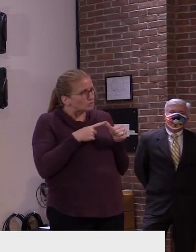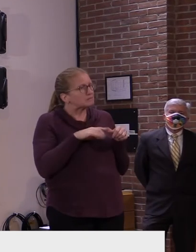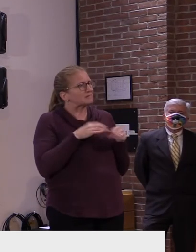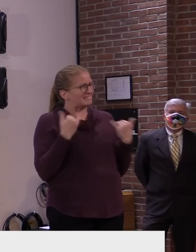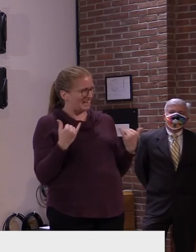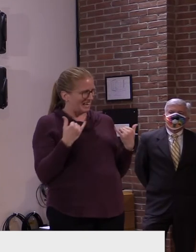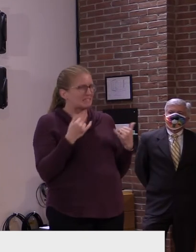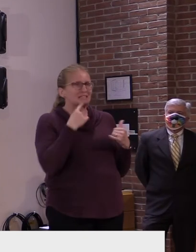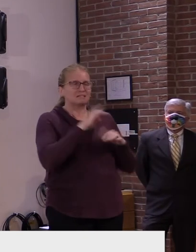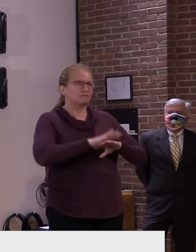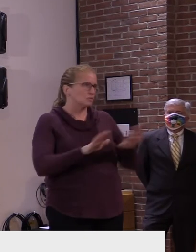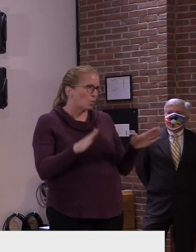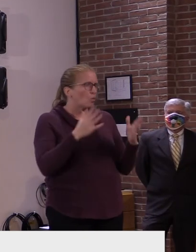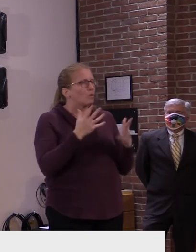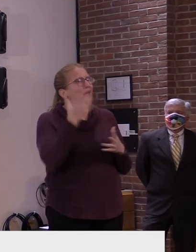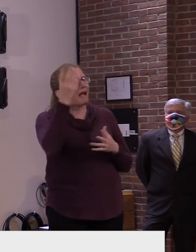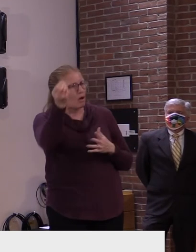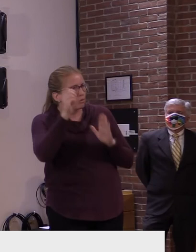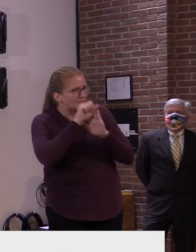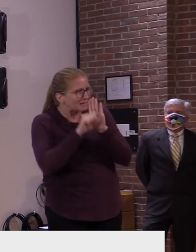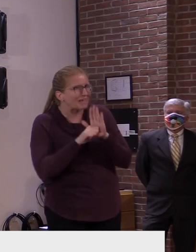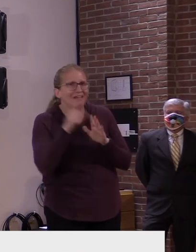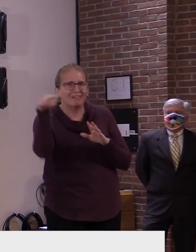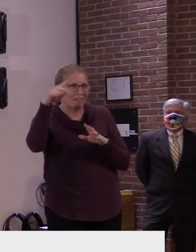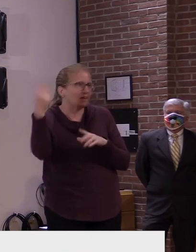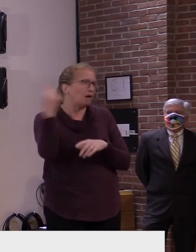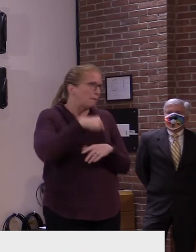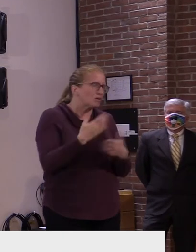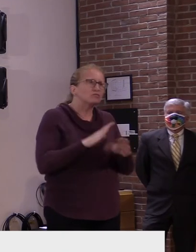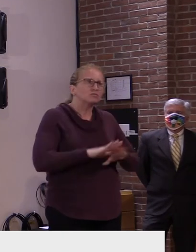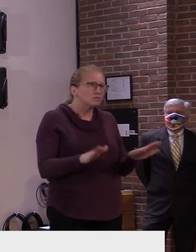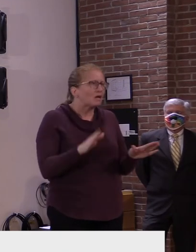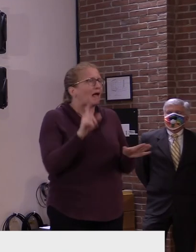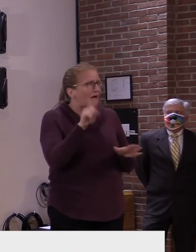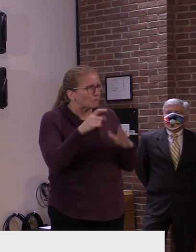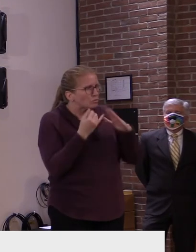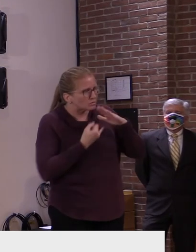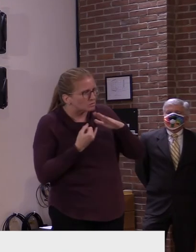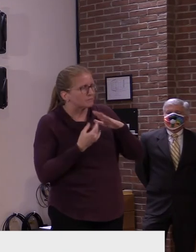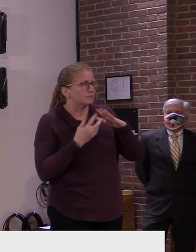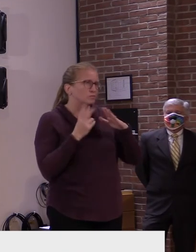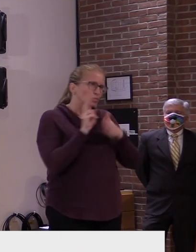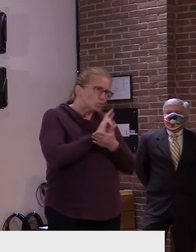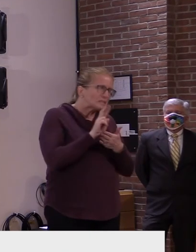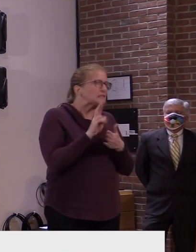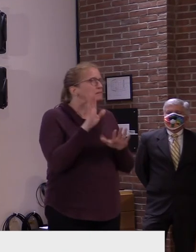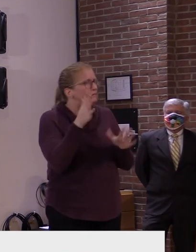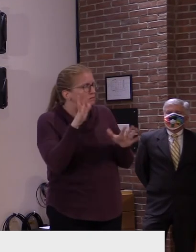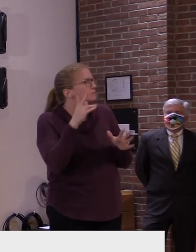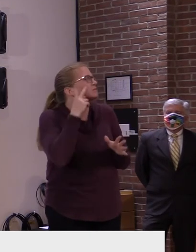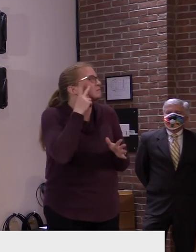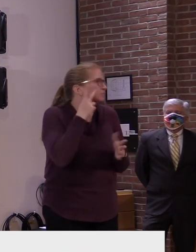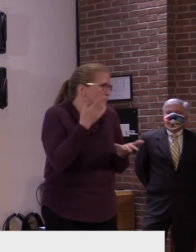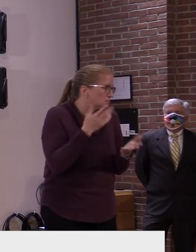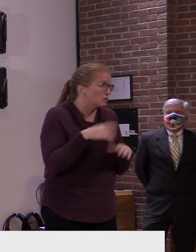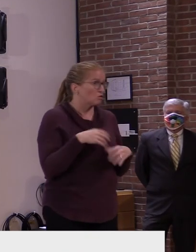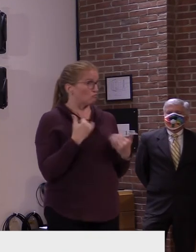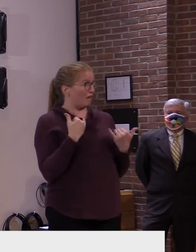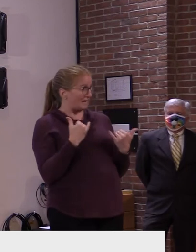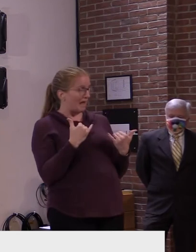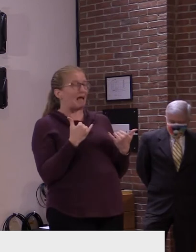size of of gatherings in your home and we'll take action as needed as we move forward but but right